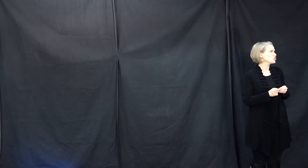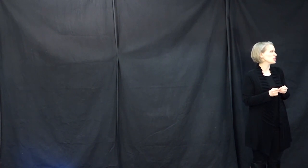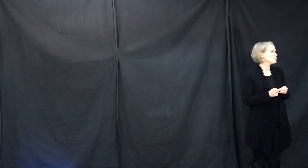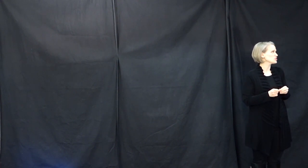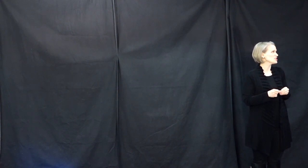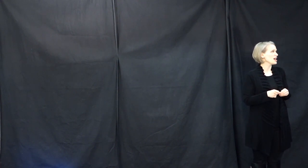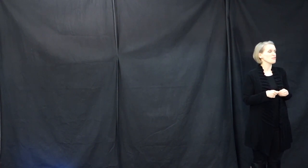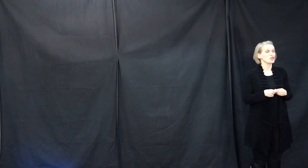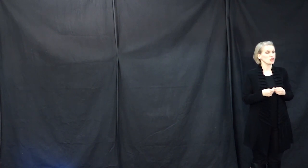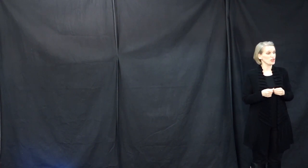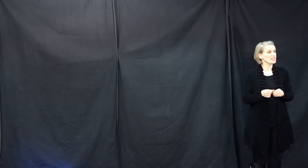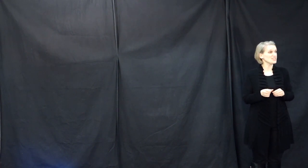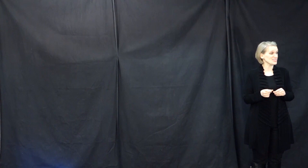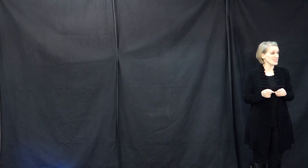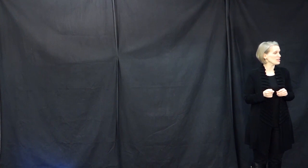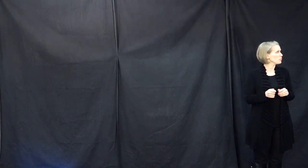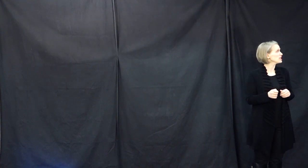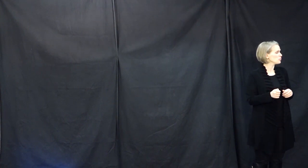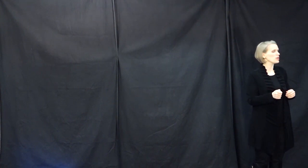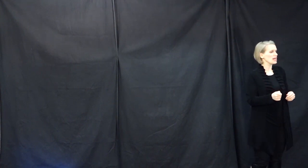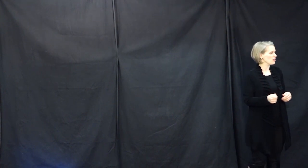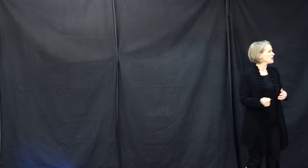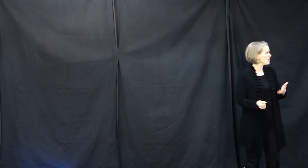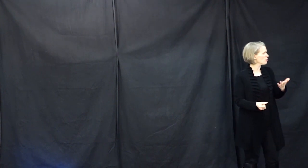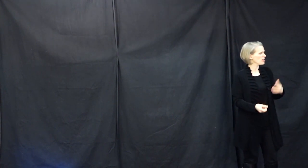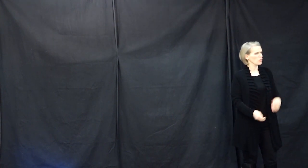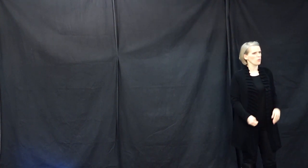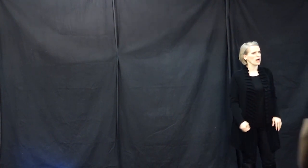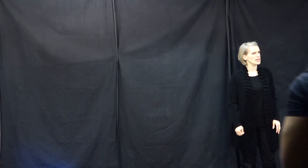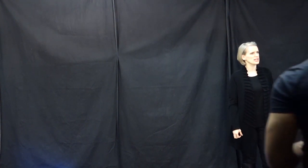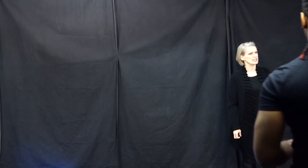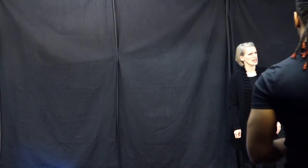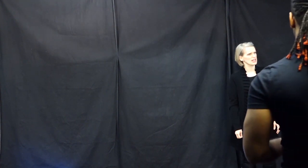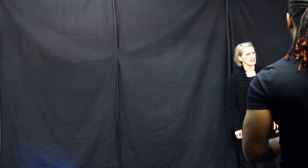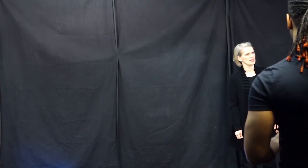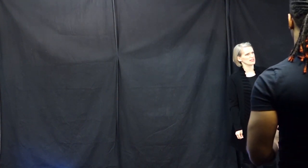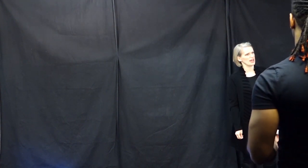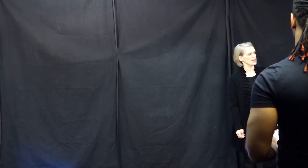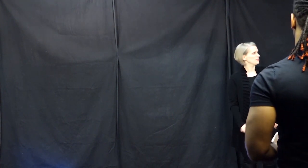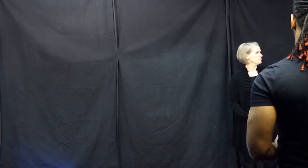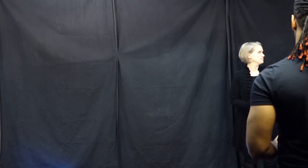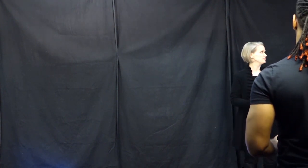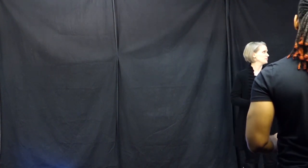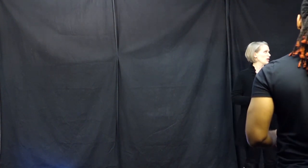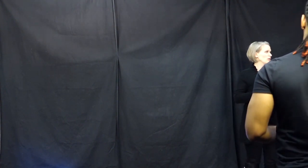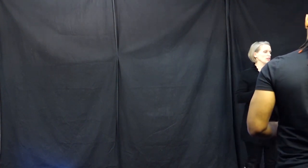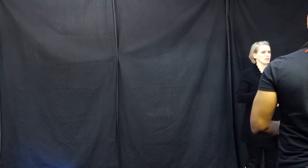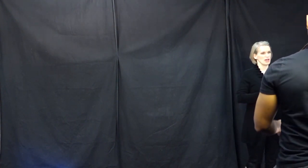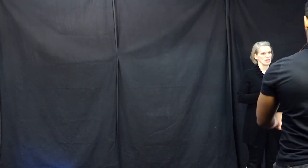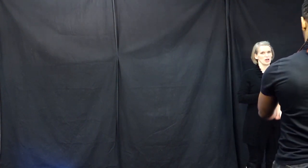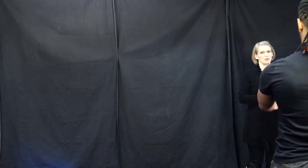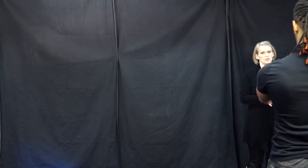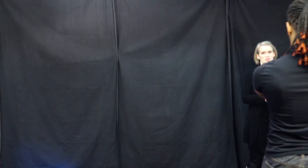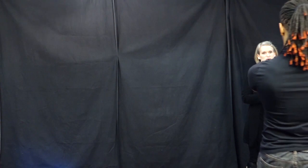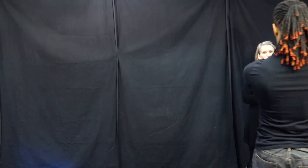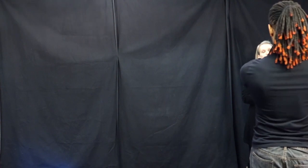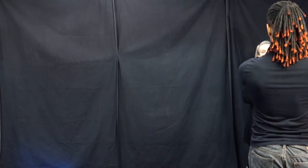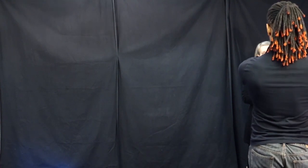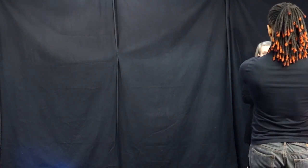close next enough. year when You're you gonna come- see. I'm gonna be like, why did I sign it like that? Yeah, we won't. No, You'll look be at like, my no. notes. Stop